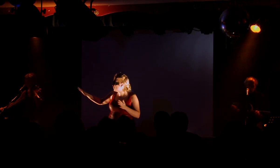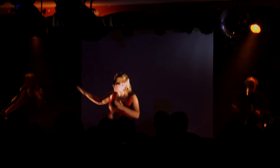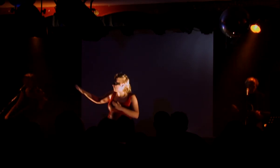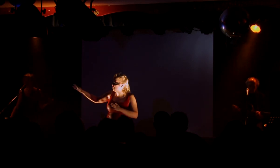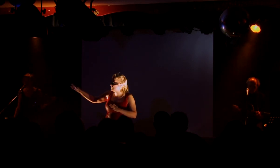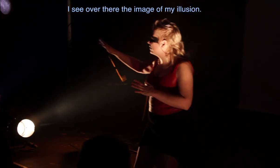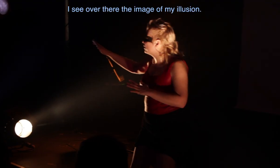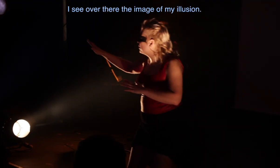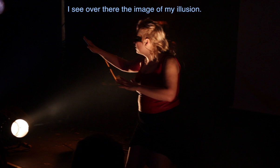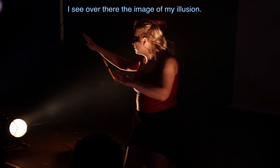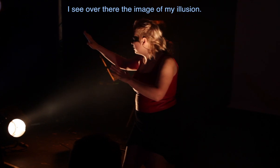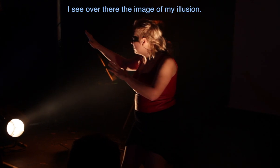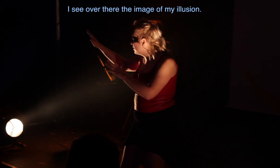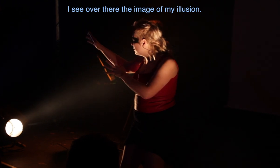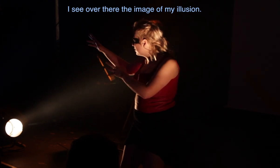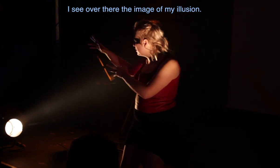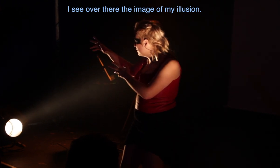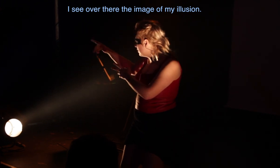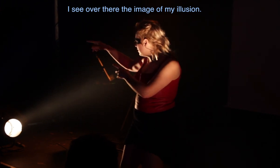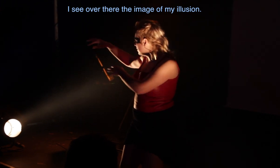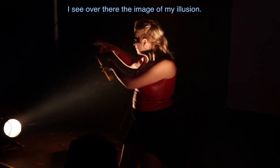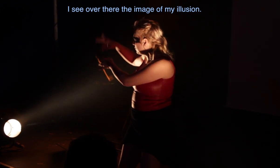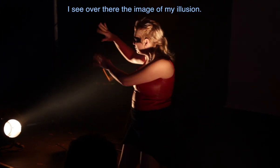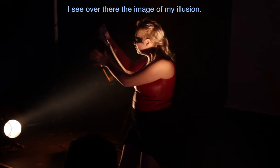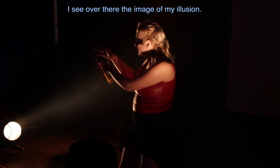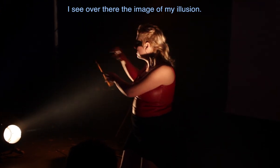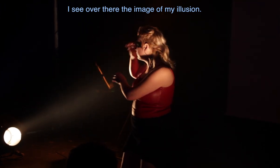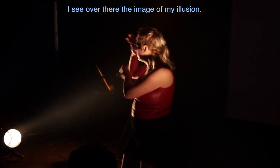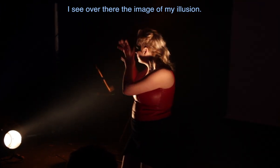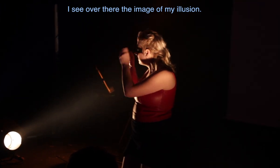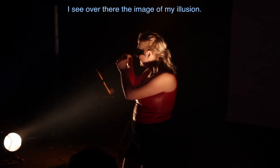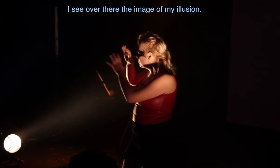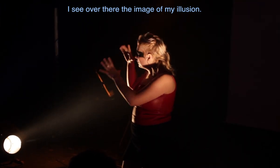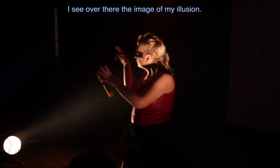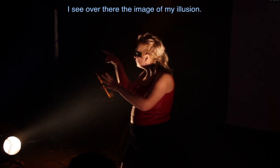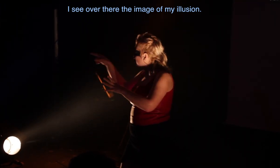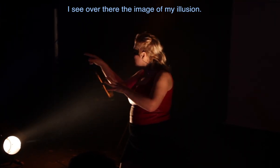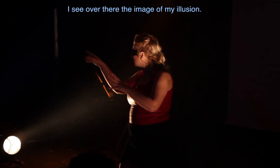I see over there the image of my illusion